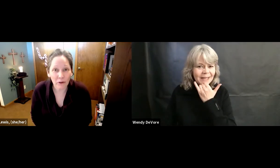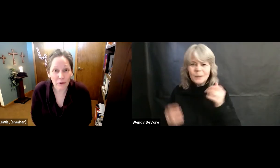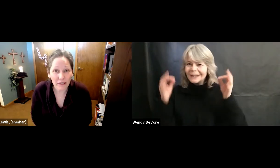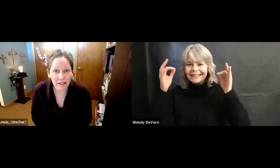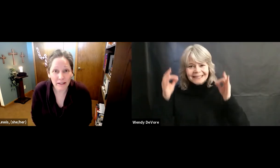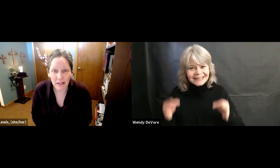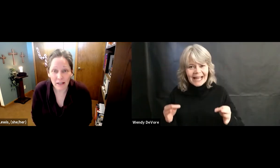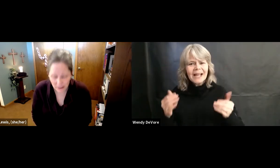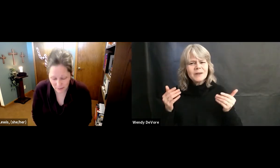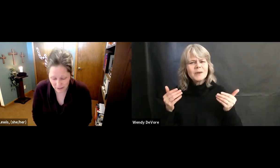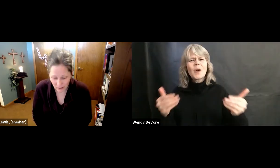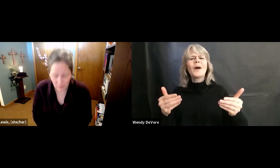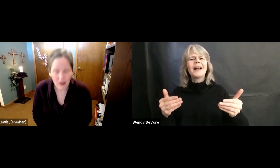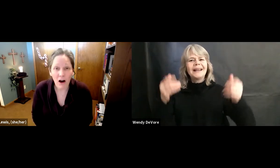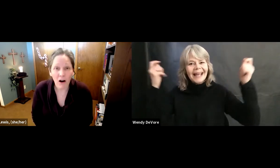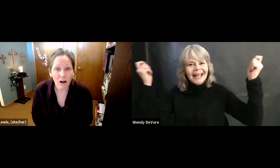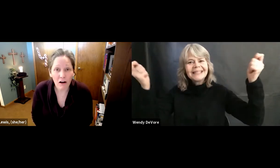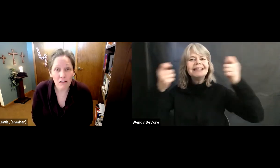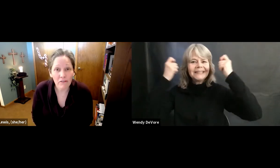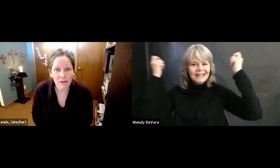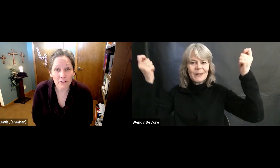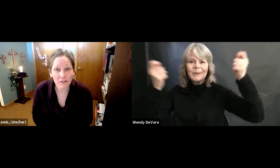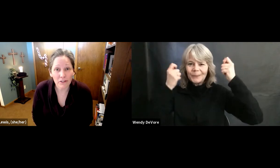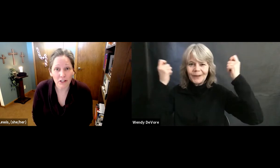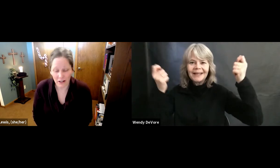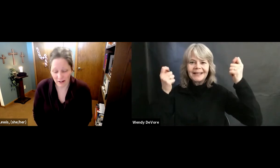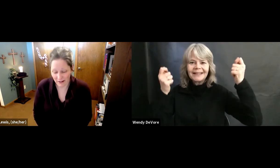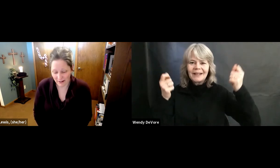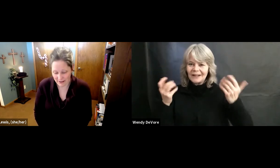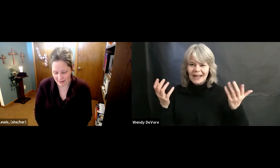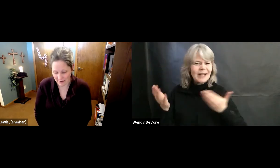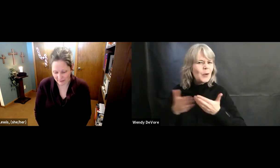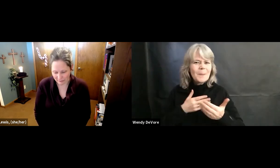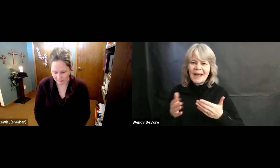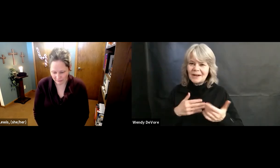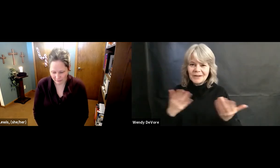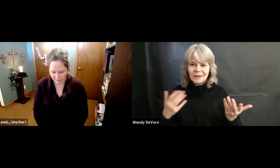something good comes from all of our searching.